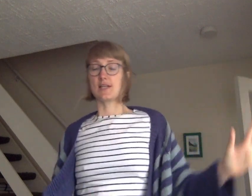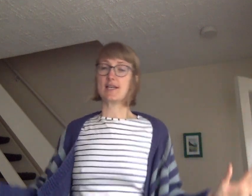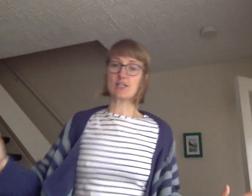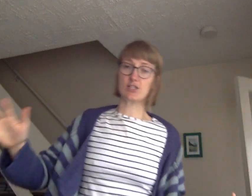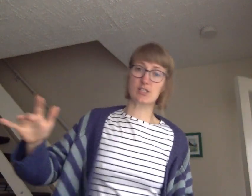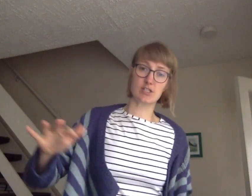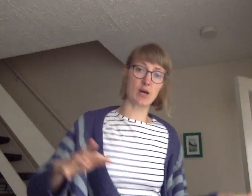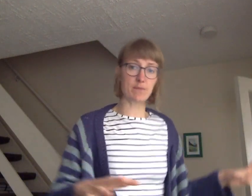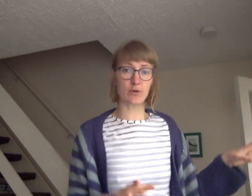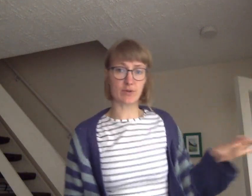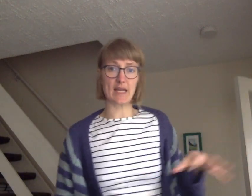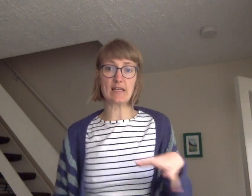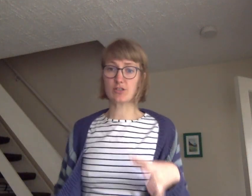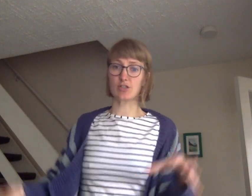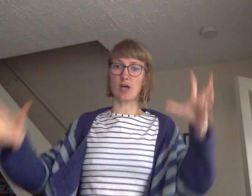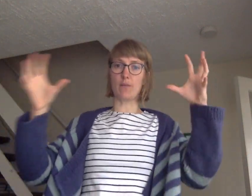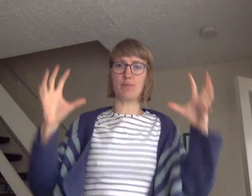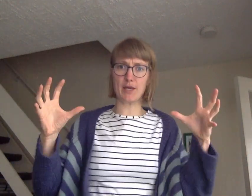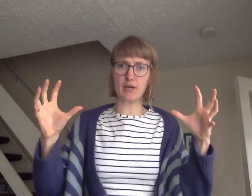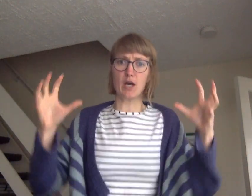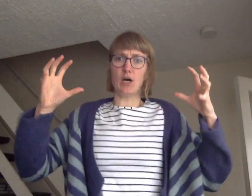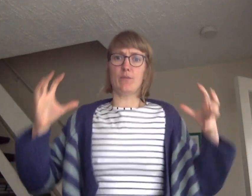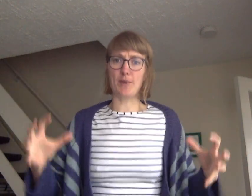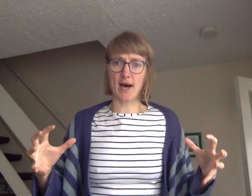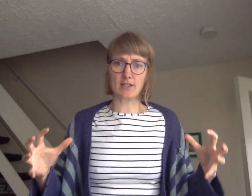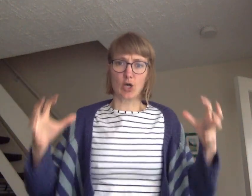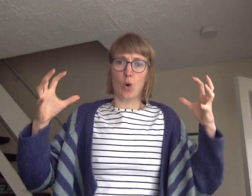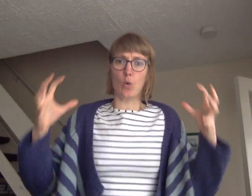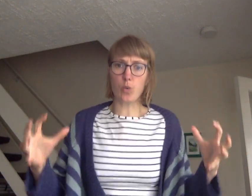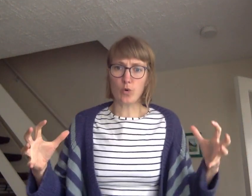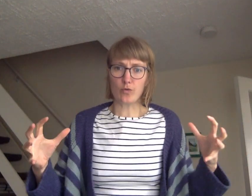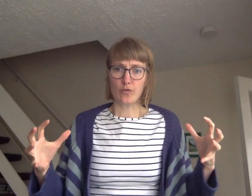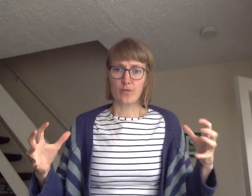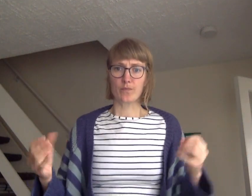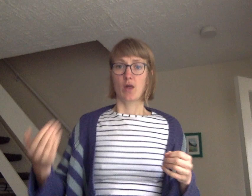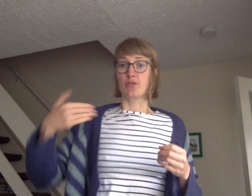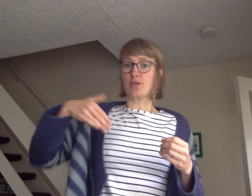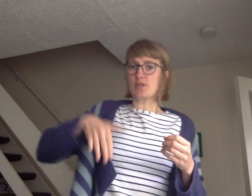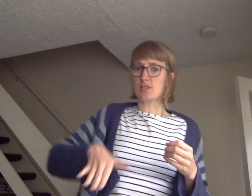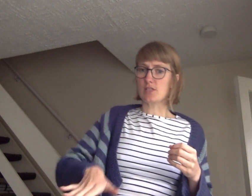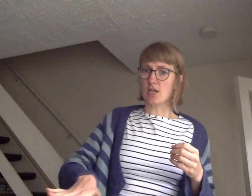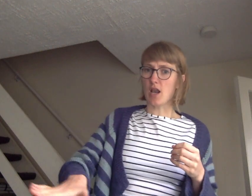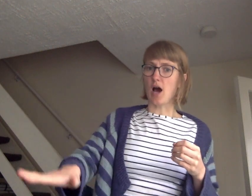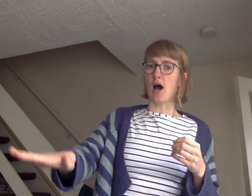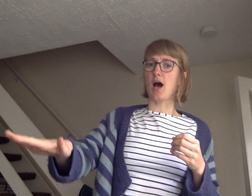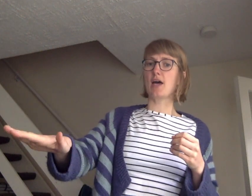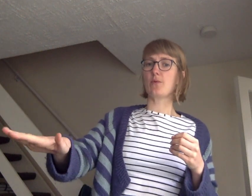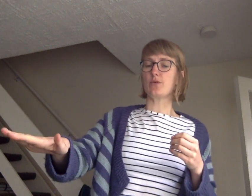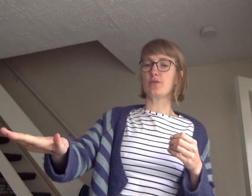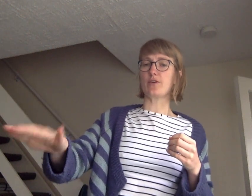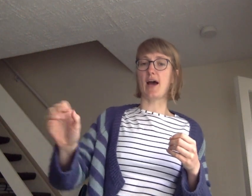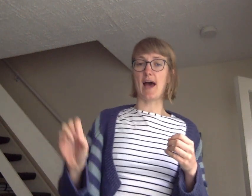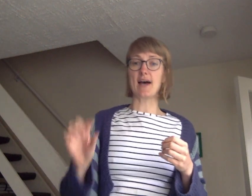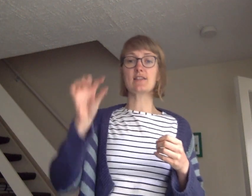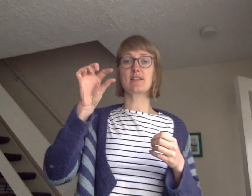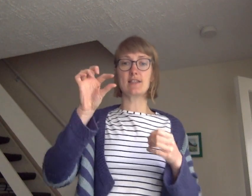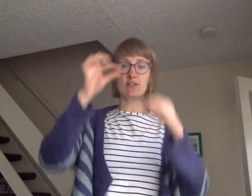Clumsily, she stumbled into the big, bad wolf. The sly wolf asked Little